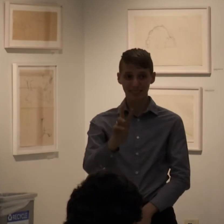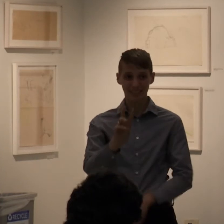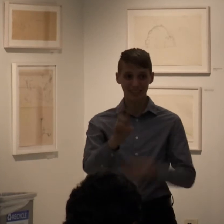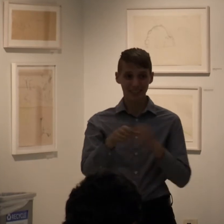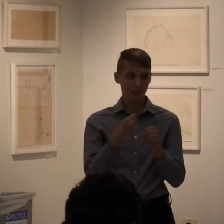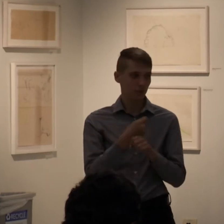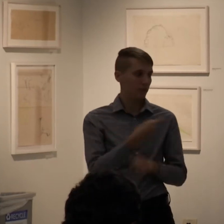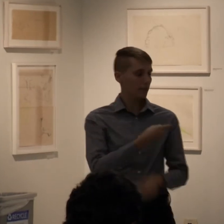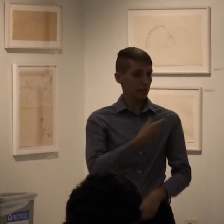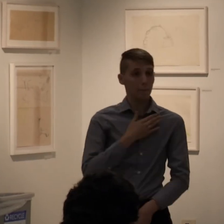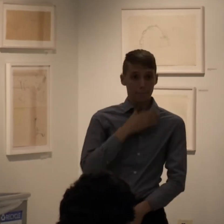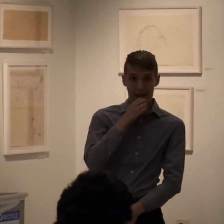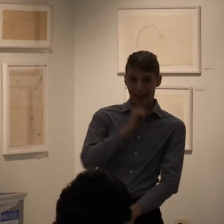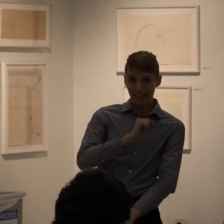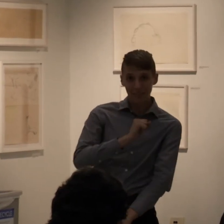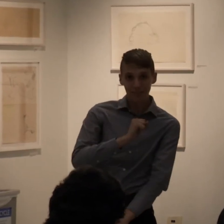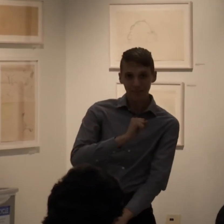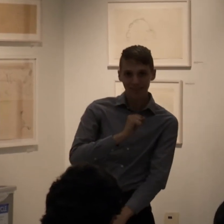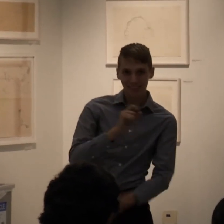old I am,